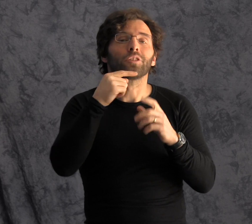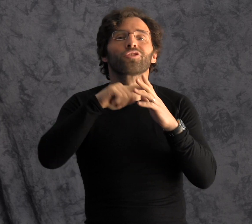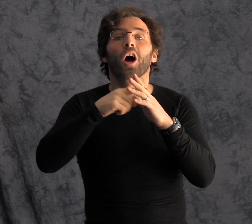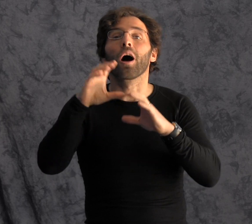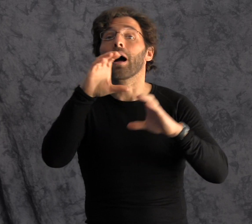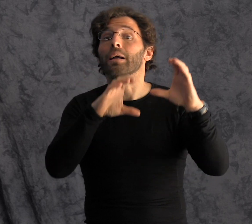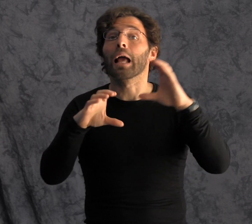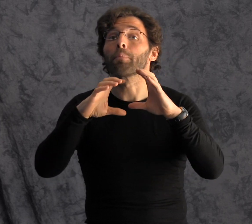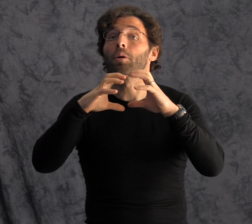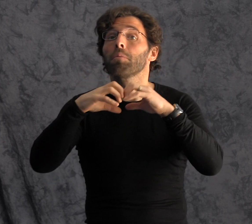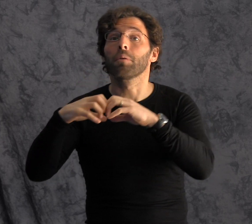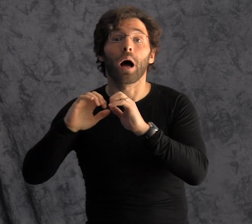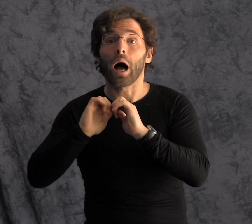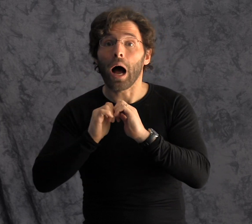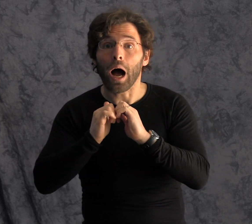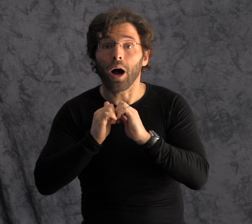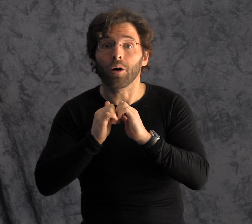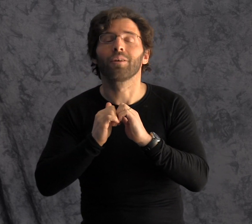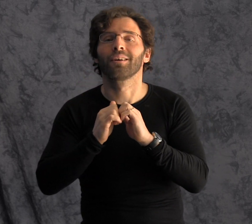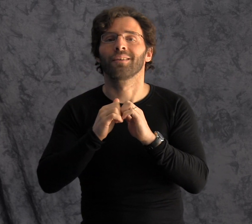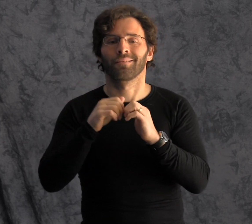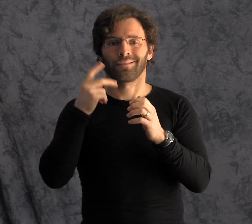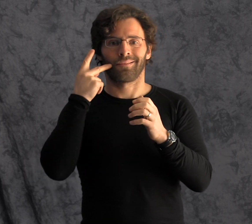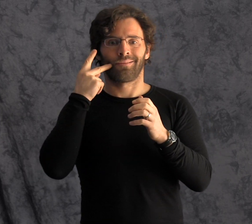begins, especially with sugars, using saliva.